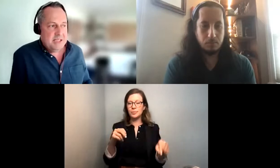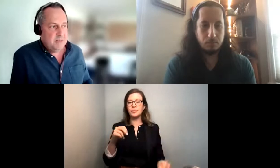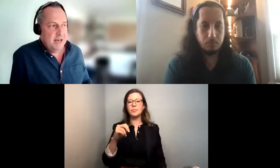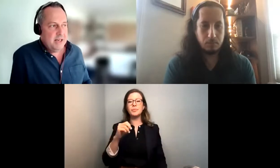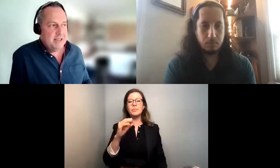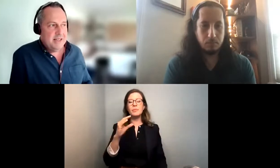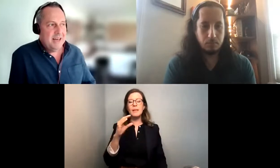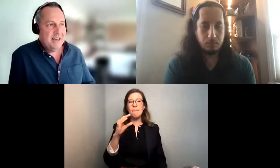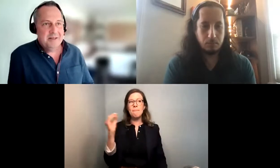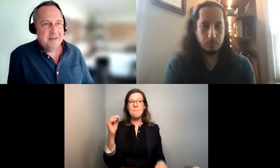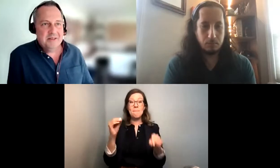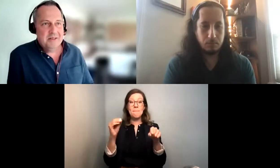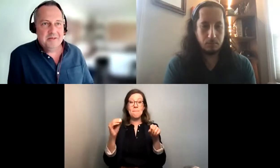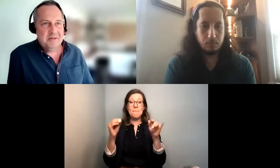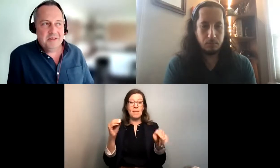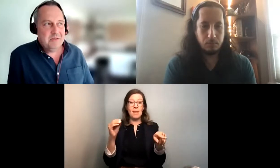that data bias is there,